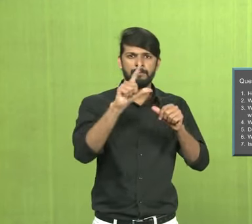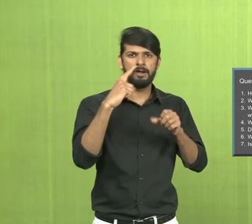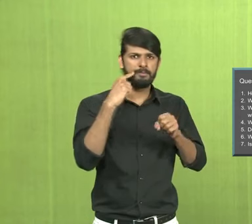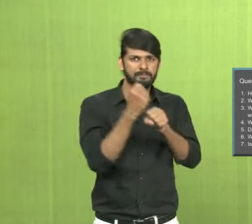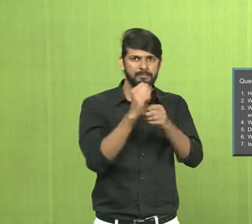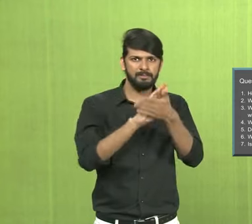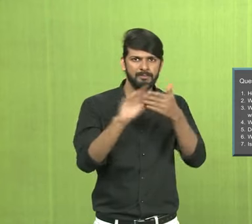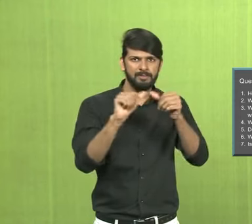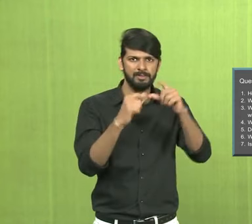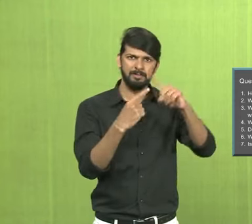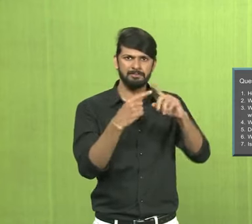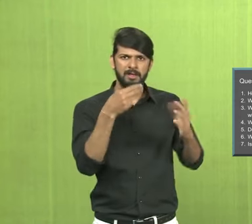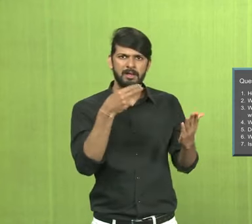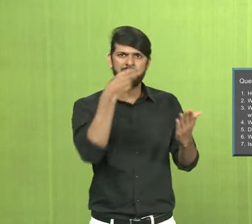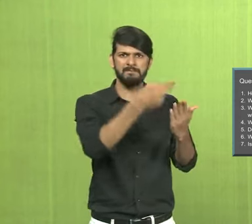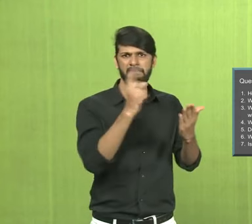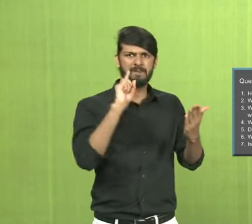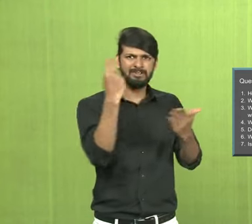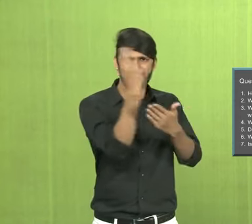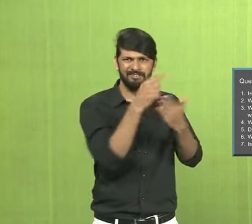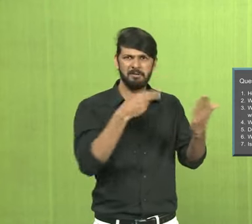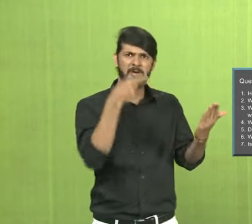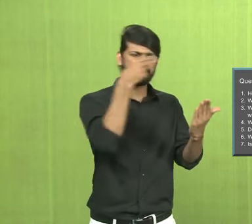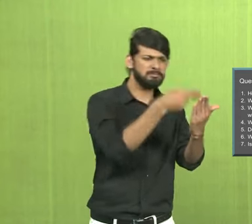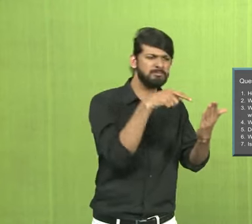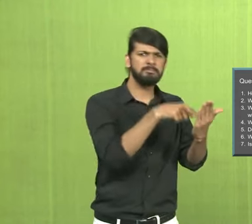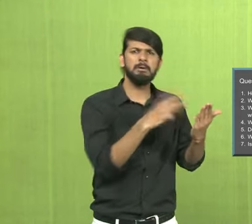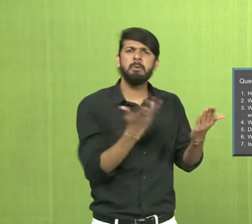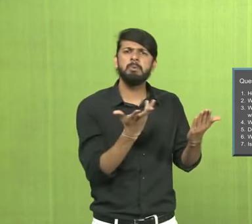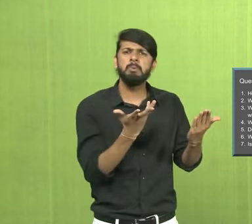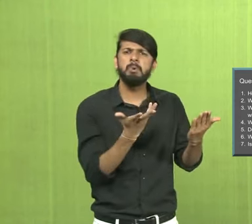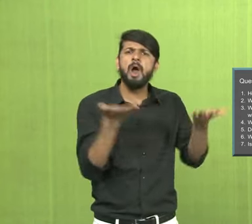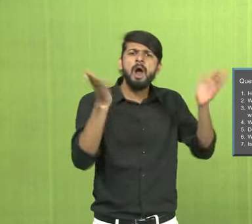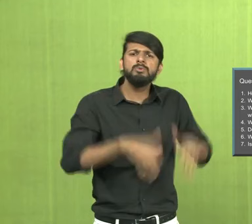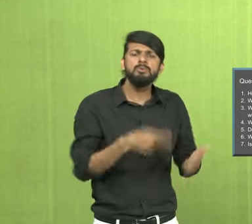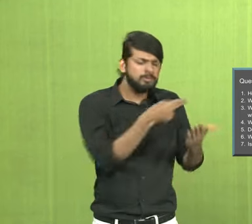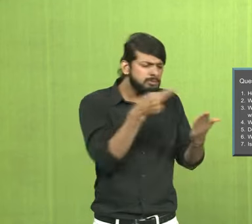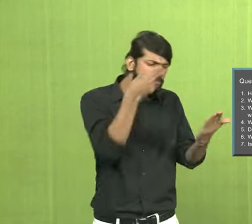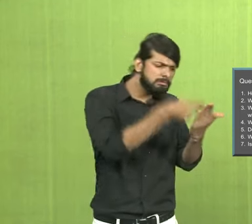Painting number 4, question number 1. How did Kalighat style of painting acquire its name?